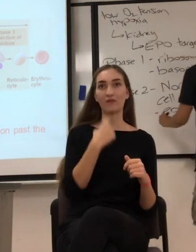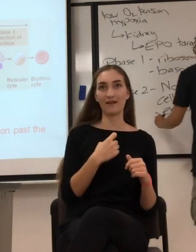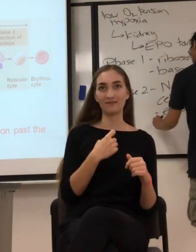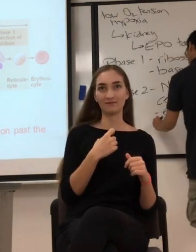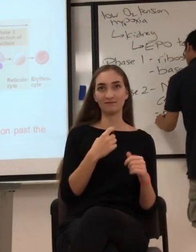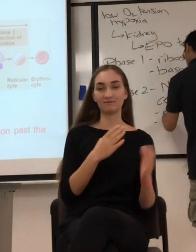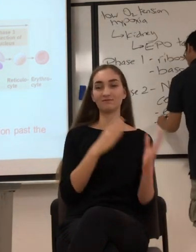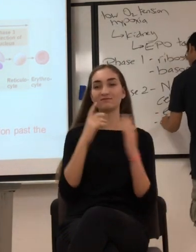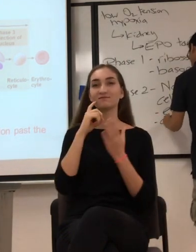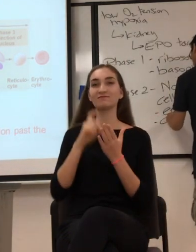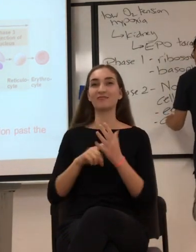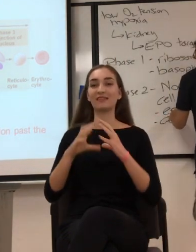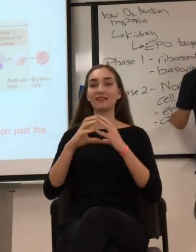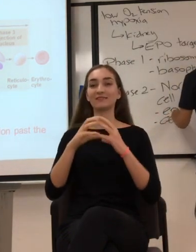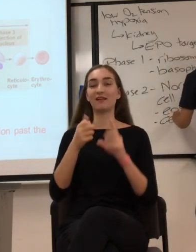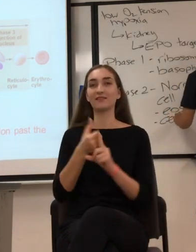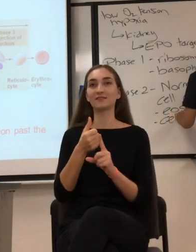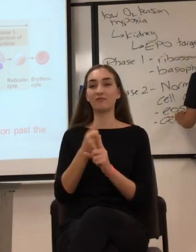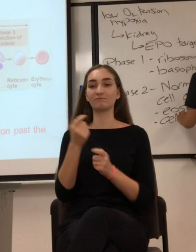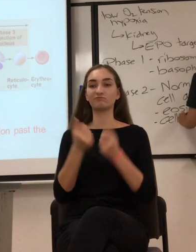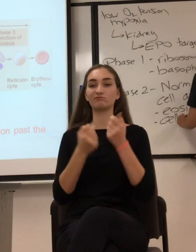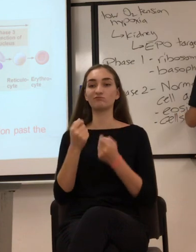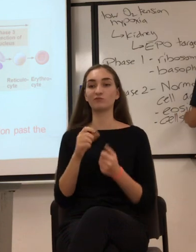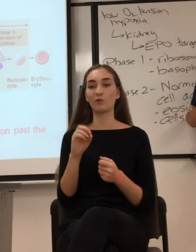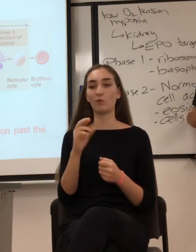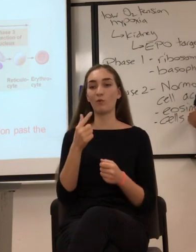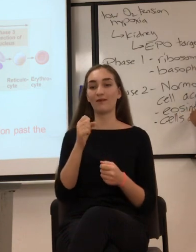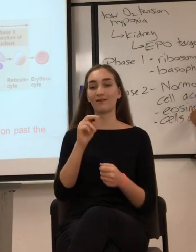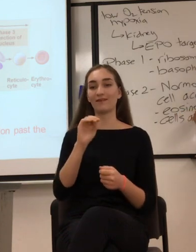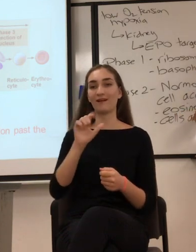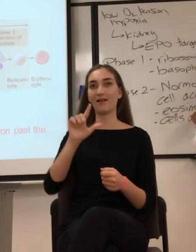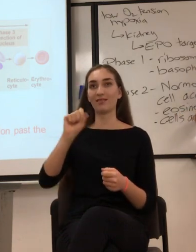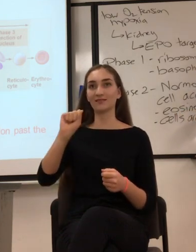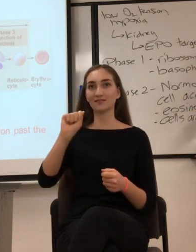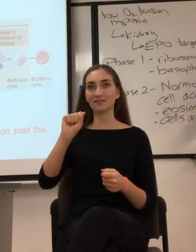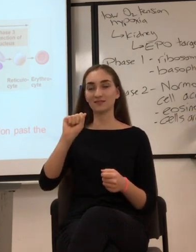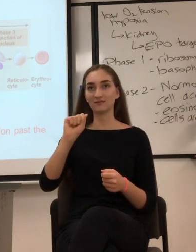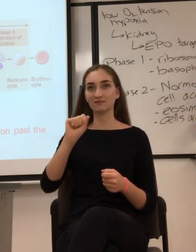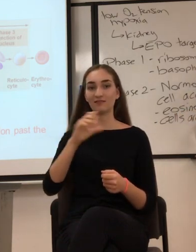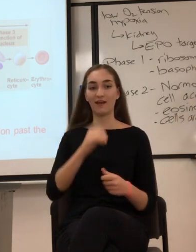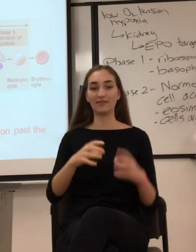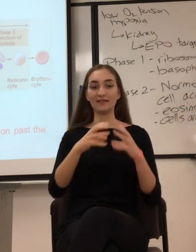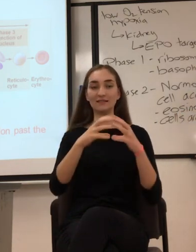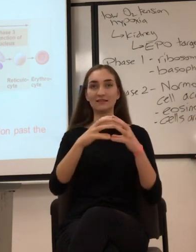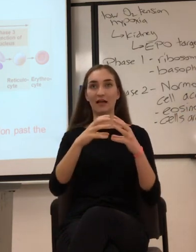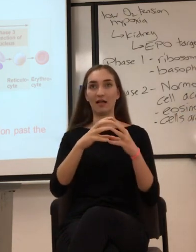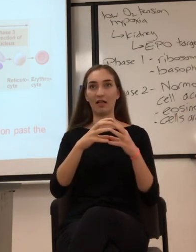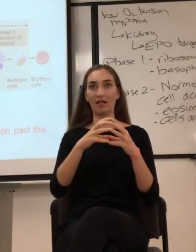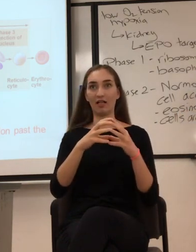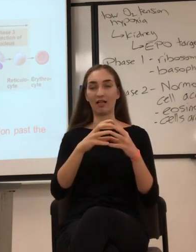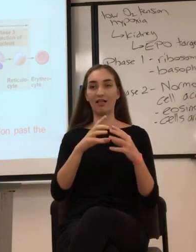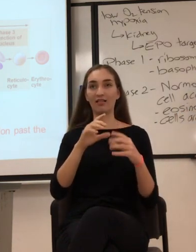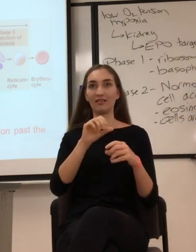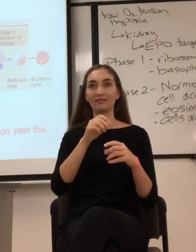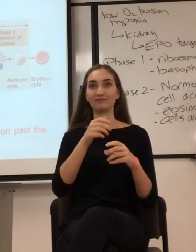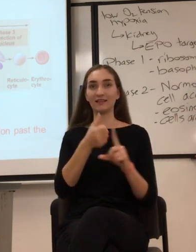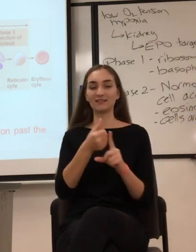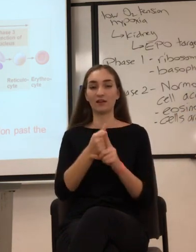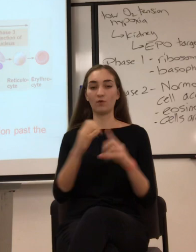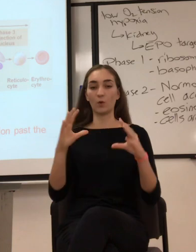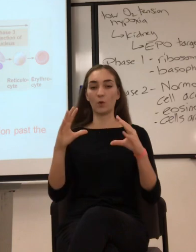organelles. The cells are shrinking. in size.